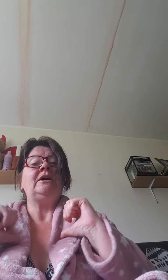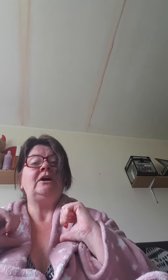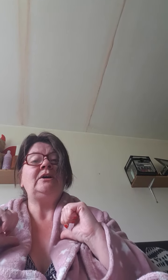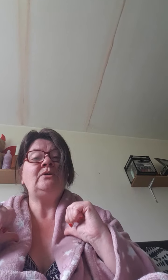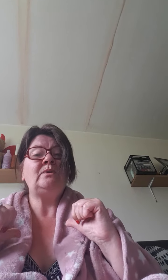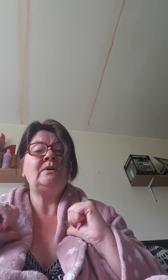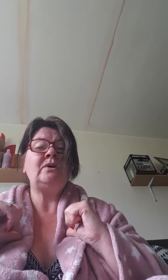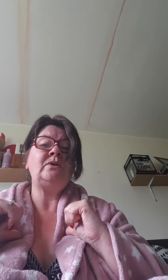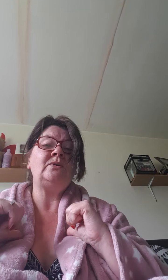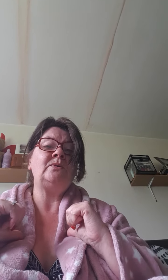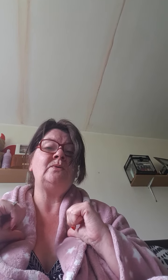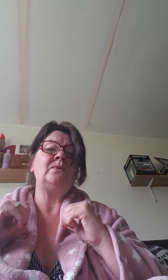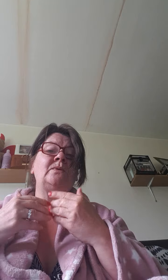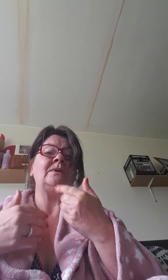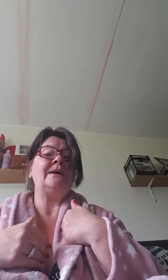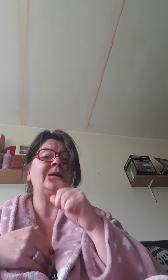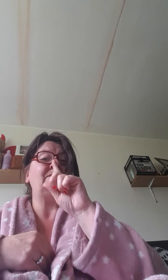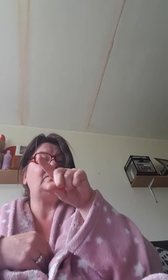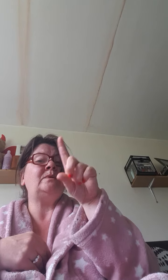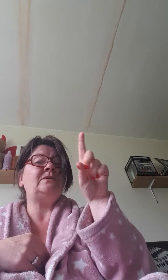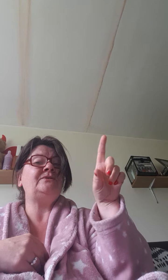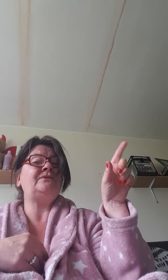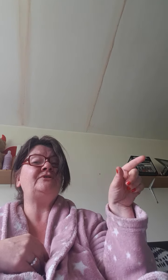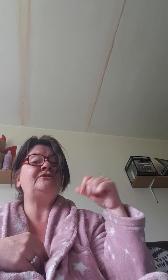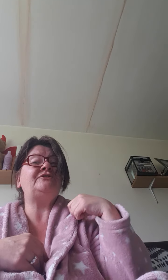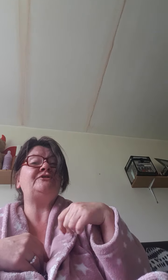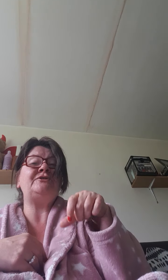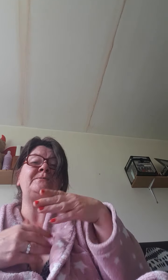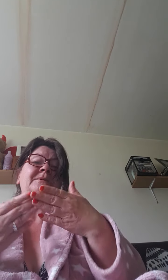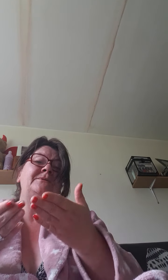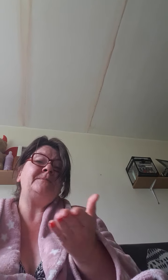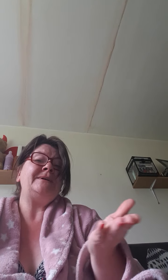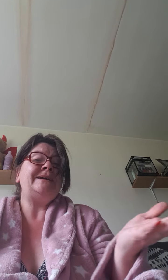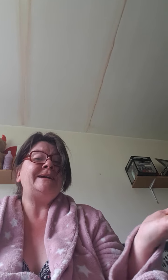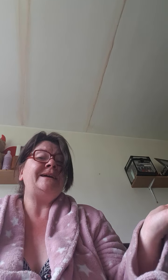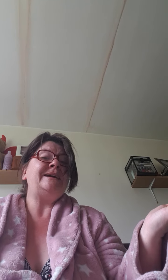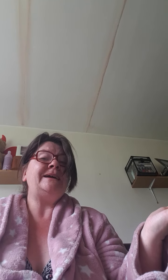beneath and all I want to be.